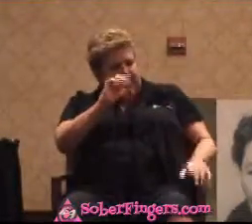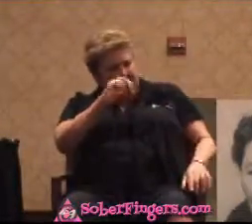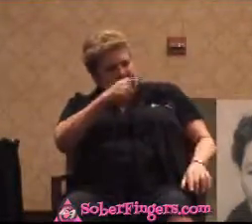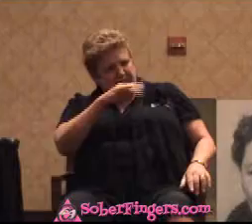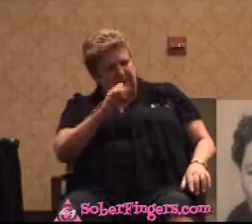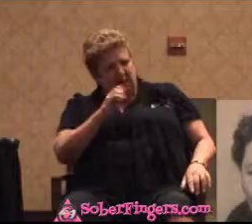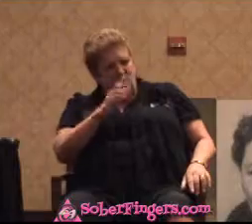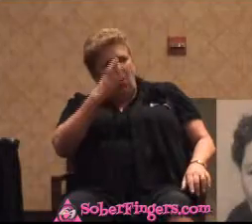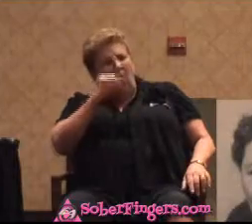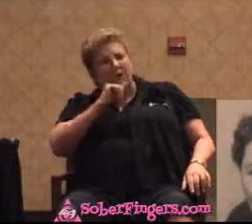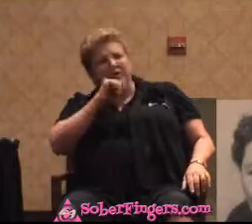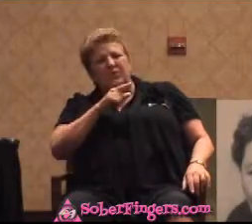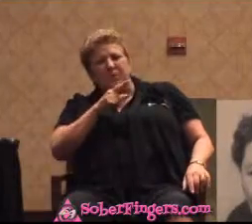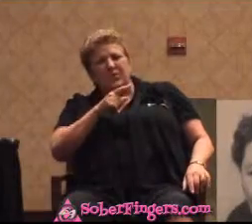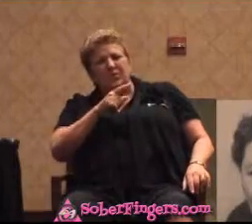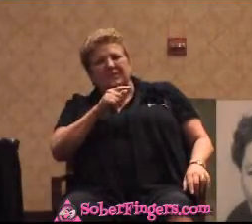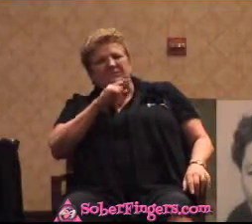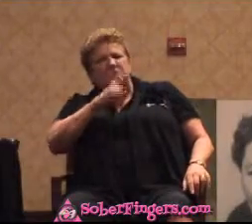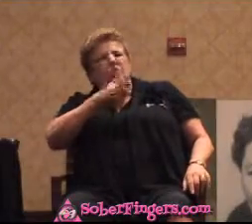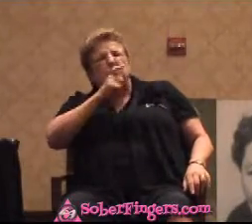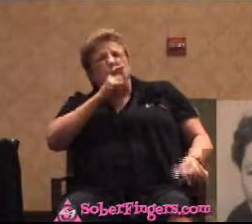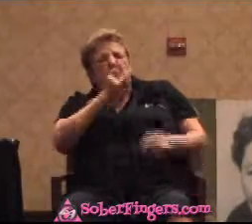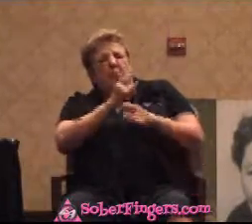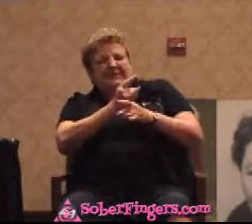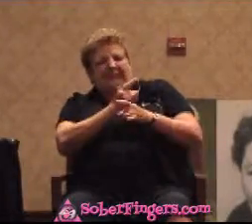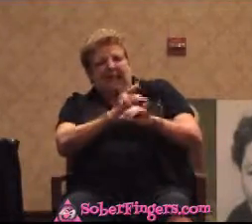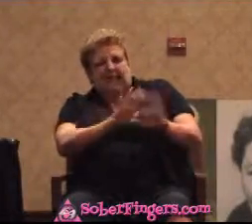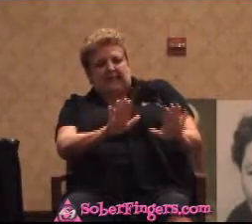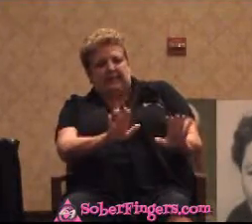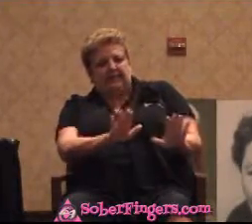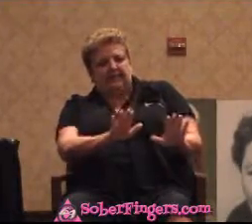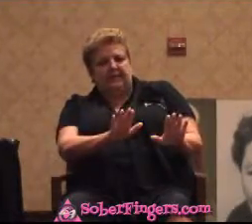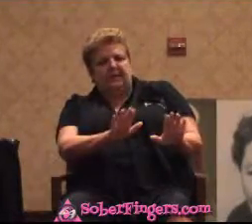you just, don't drink whiskey. Angie, just drink beer.